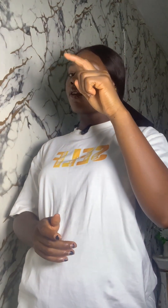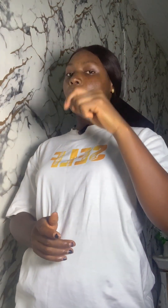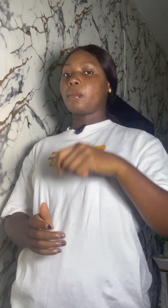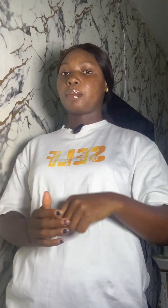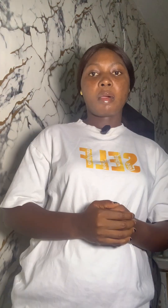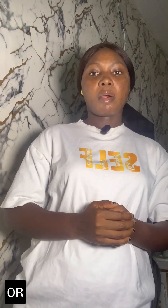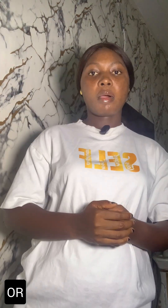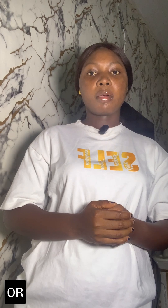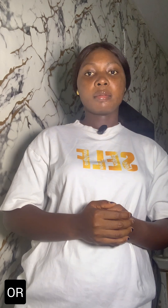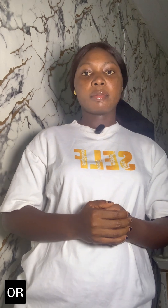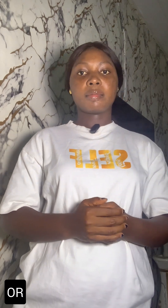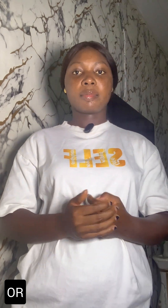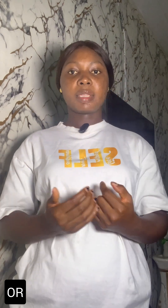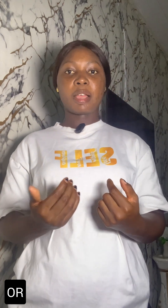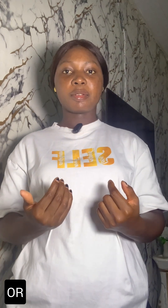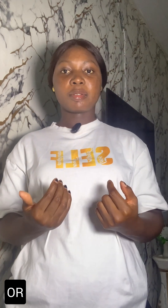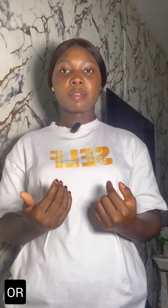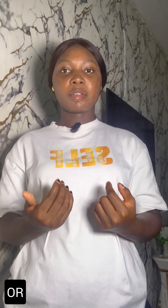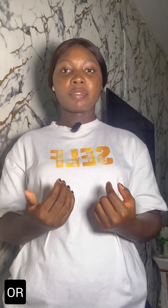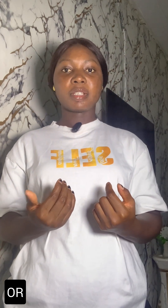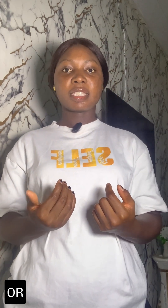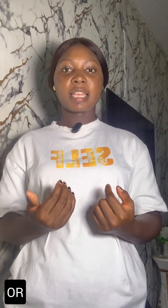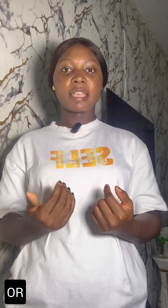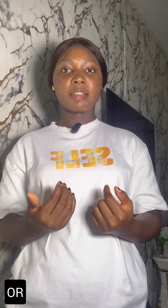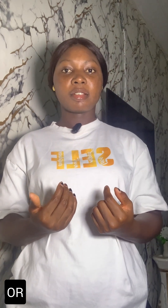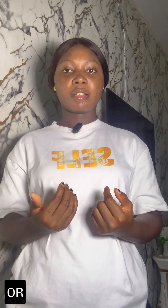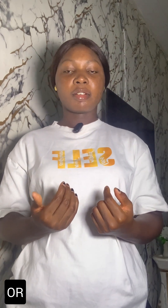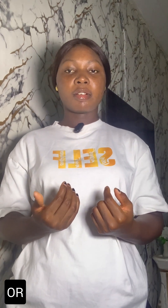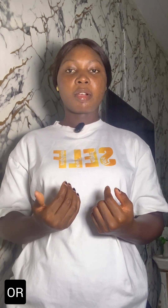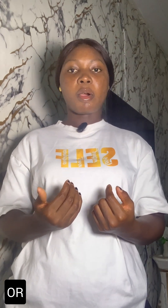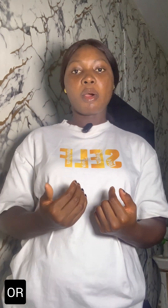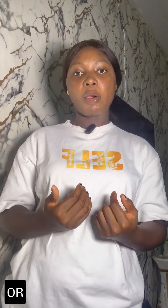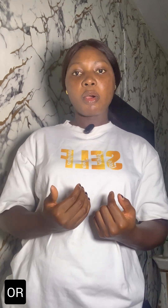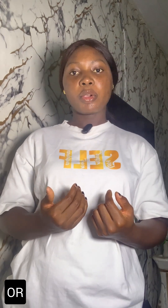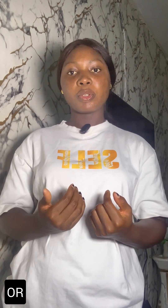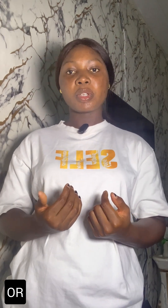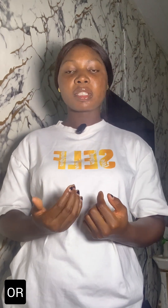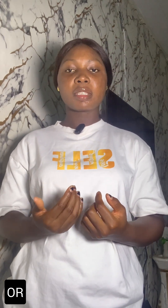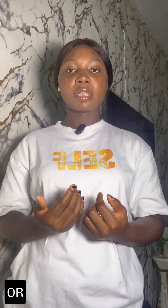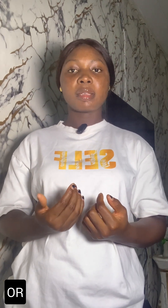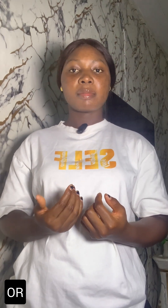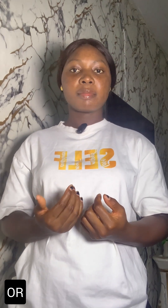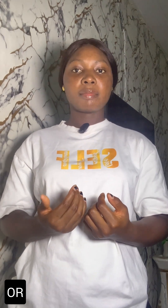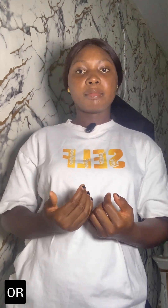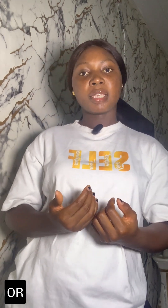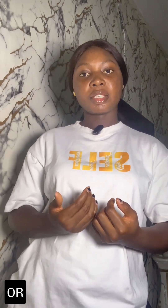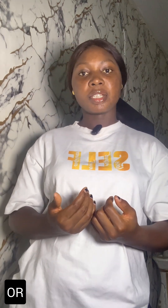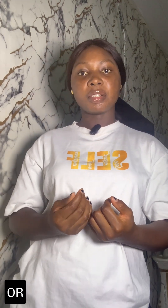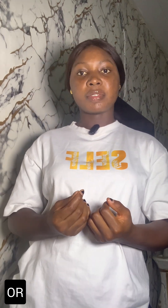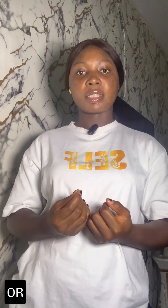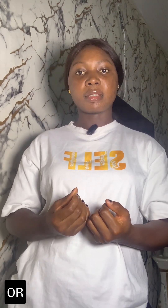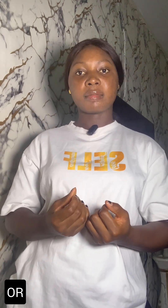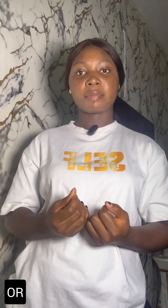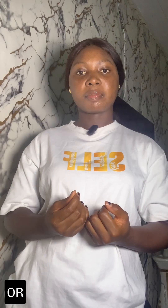for. Or now for the sign or, you just make a shift.